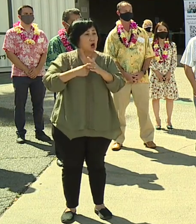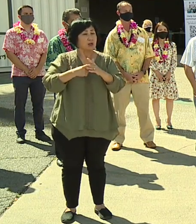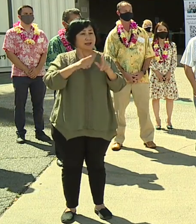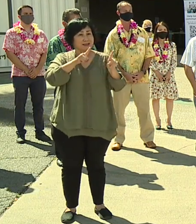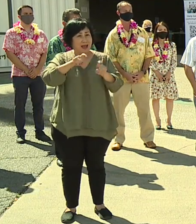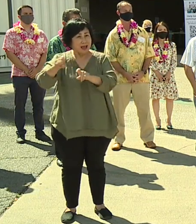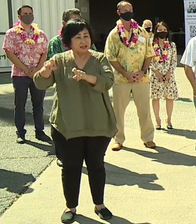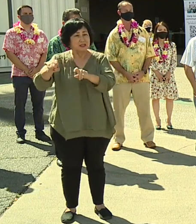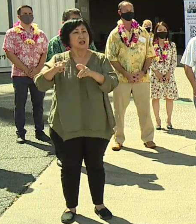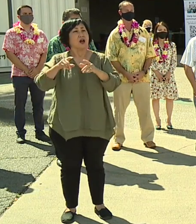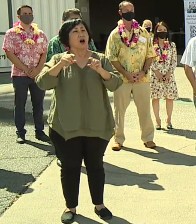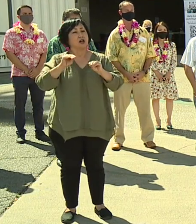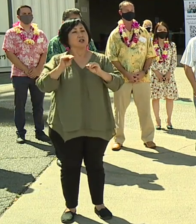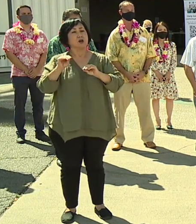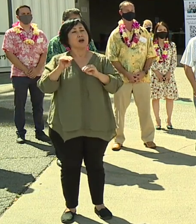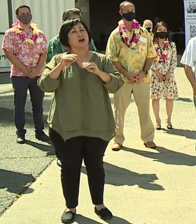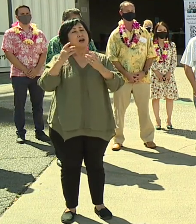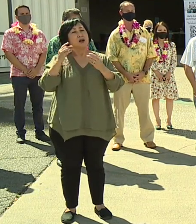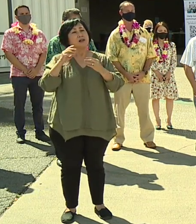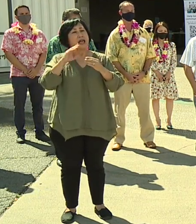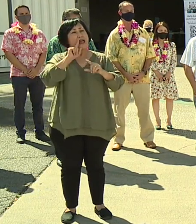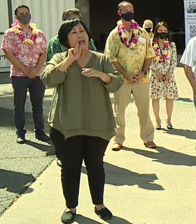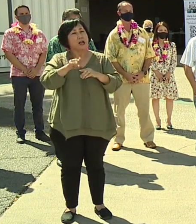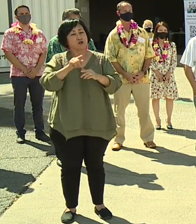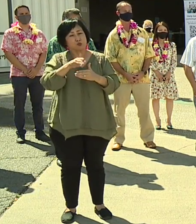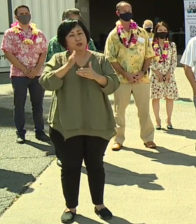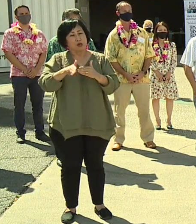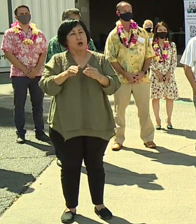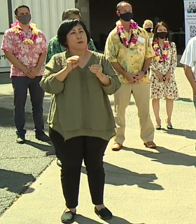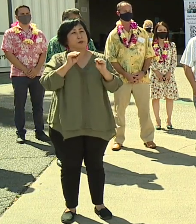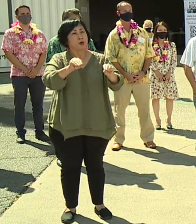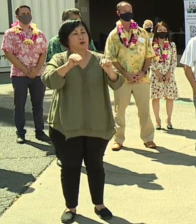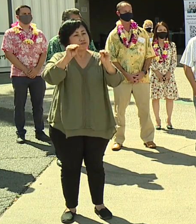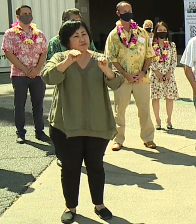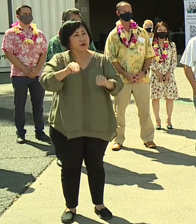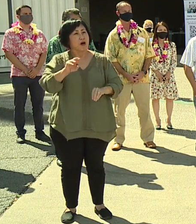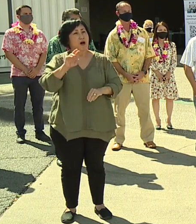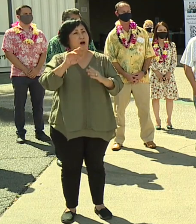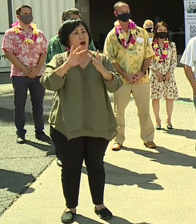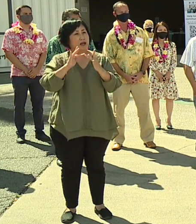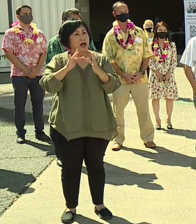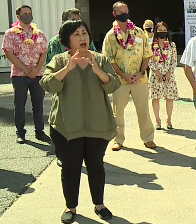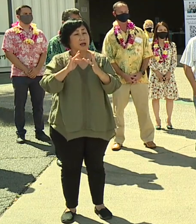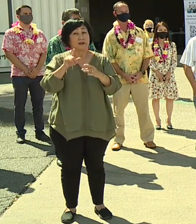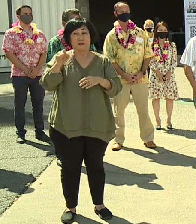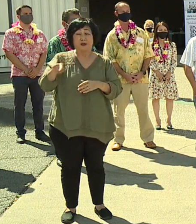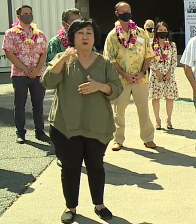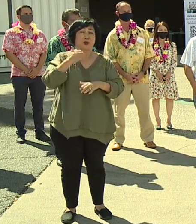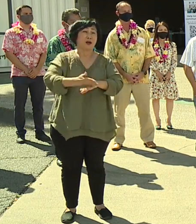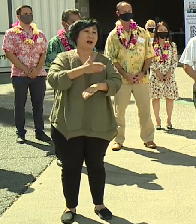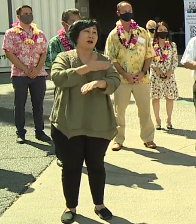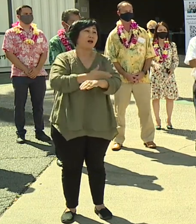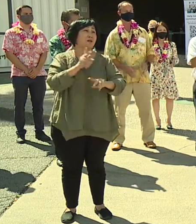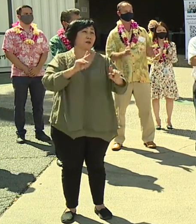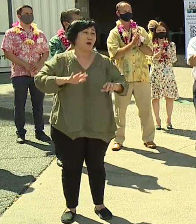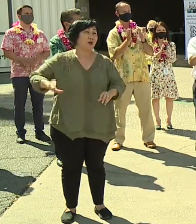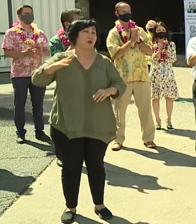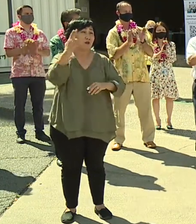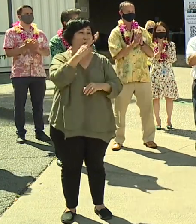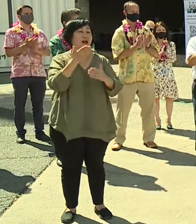Most importantly, I do believe it'll make a tremendous difference for all of the people in Hawaii. Thank you.